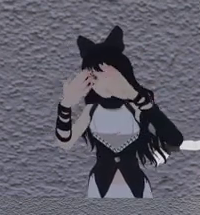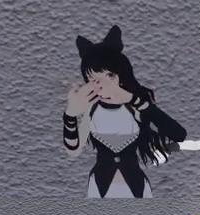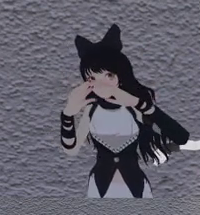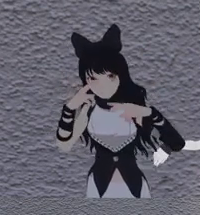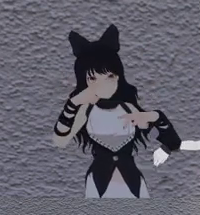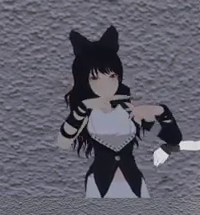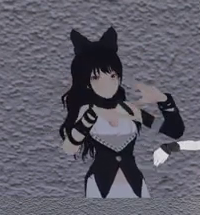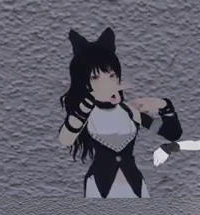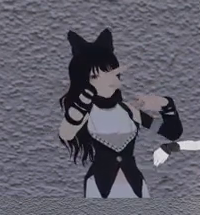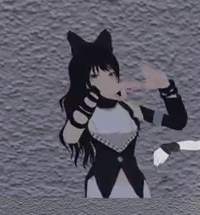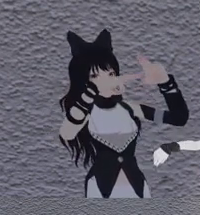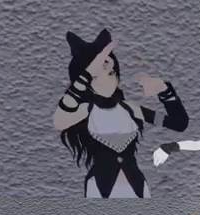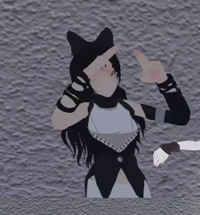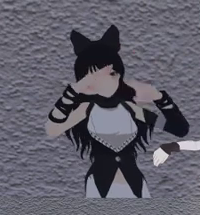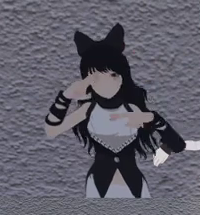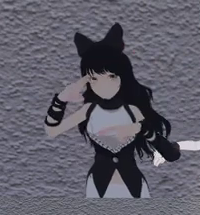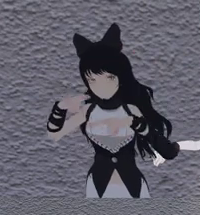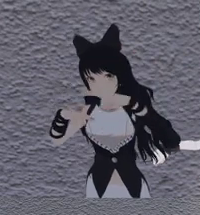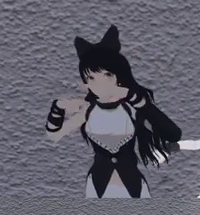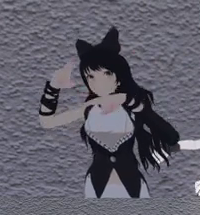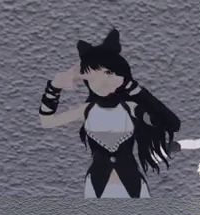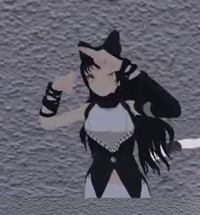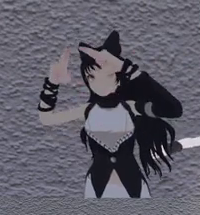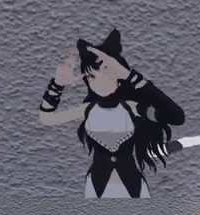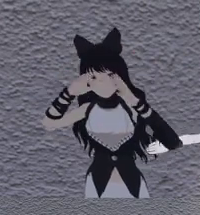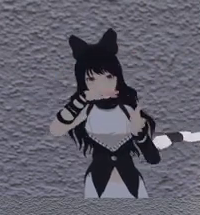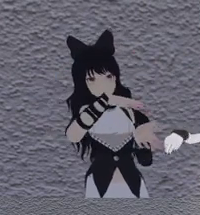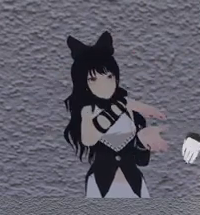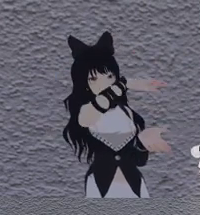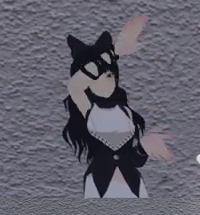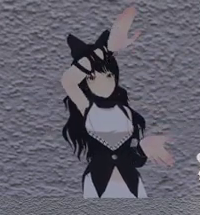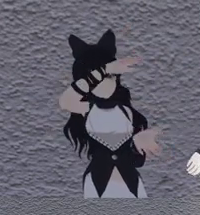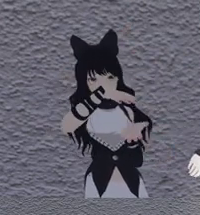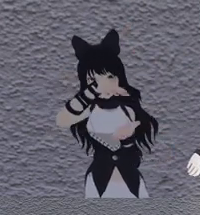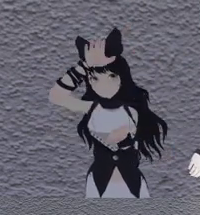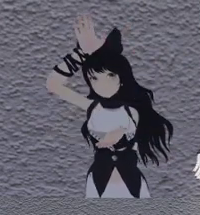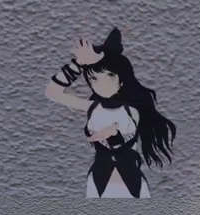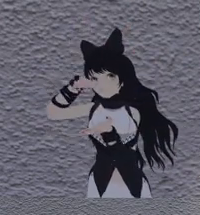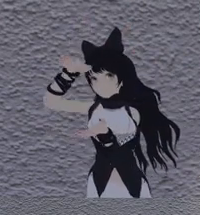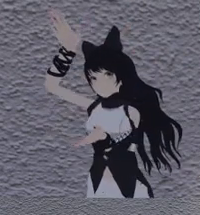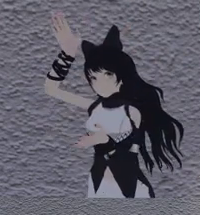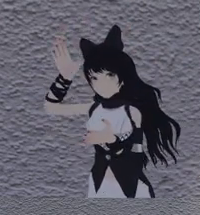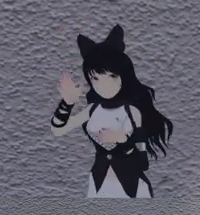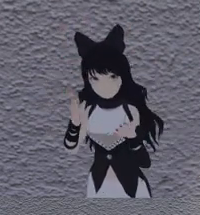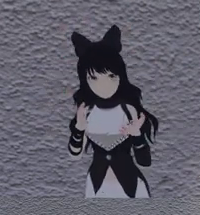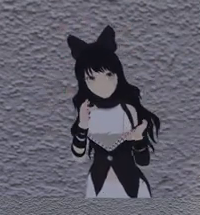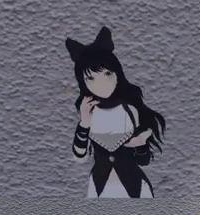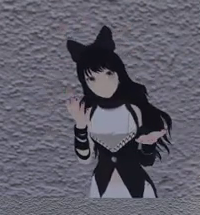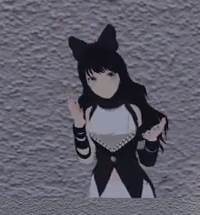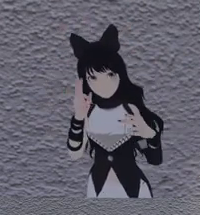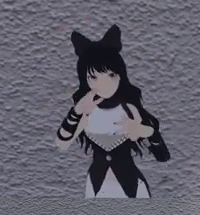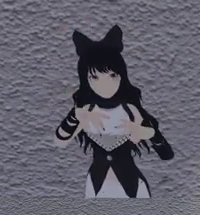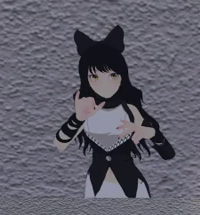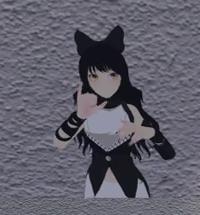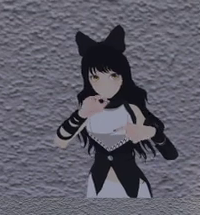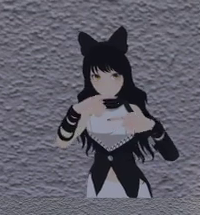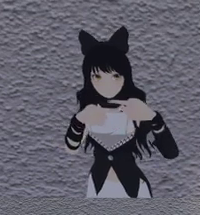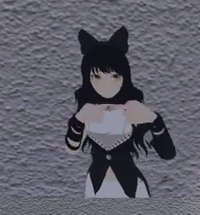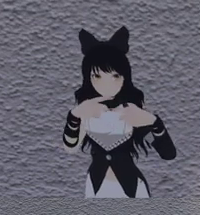There's many, many different towns, many different communities, many houses. You're building all of these more and more and more and more.